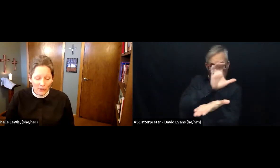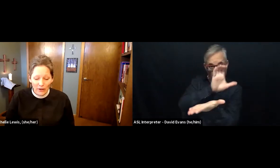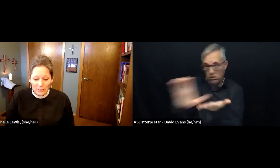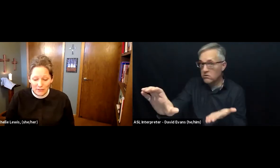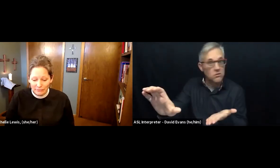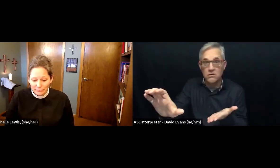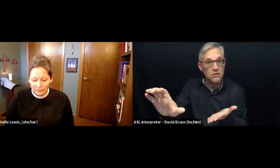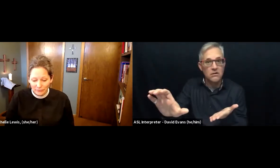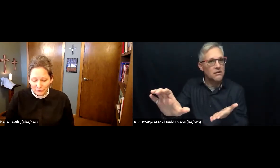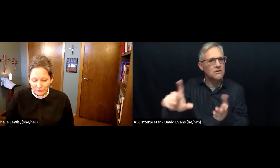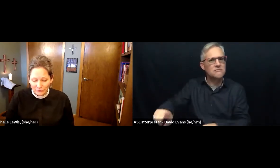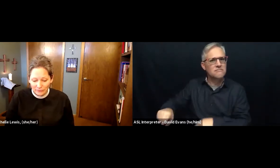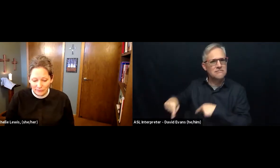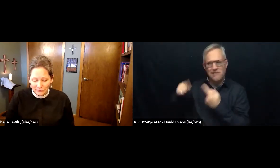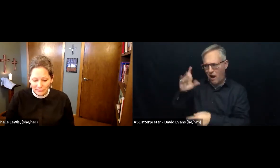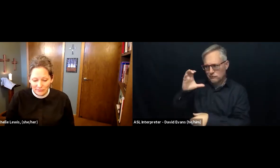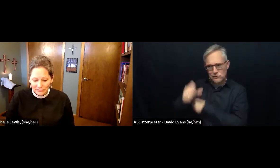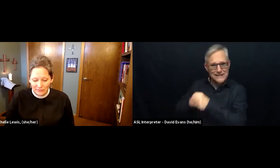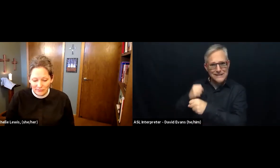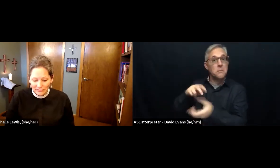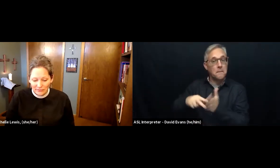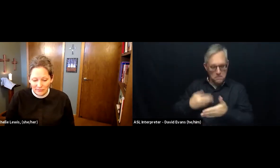and songs.